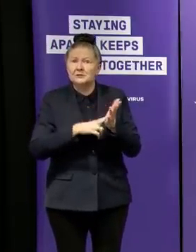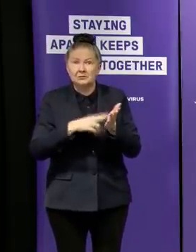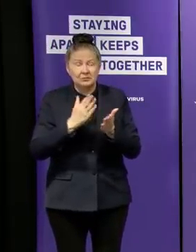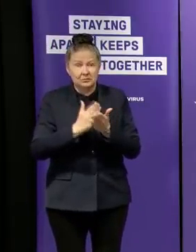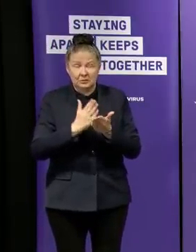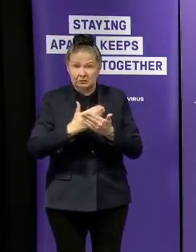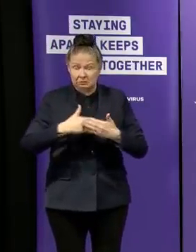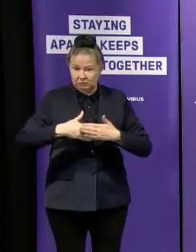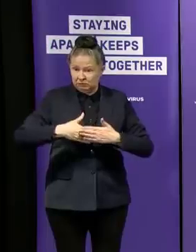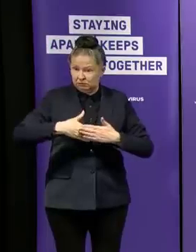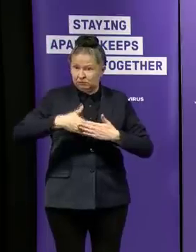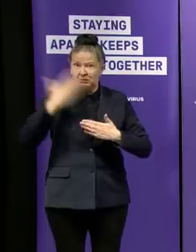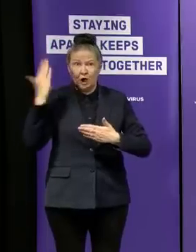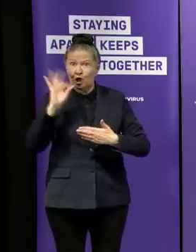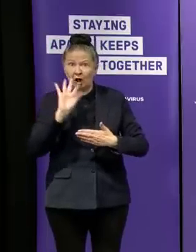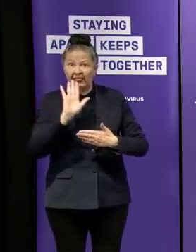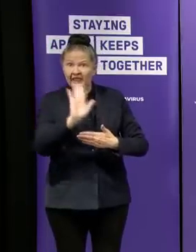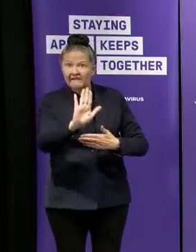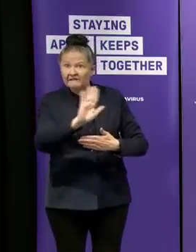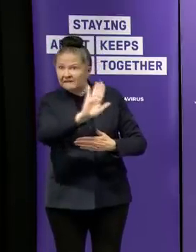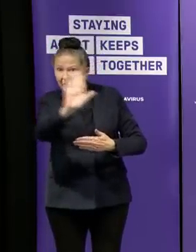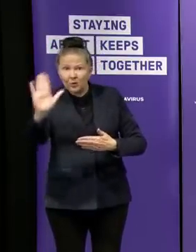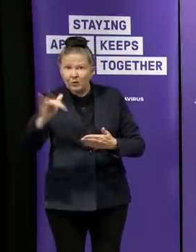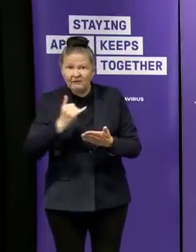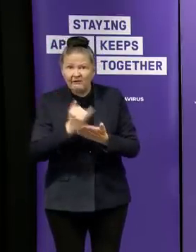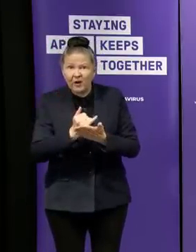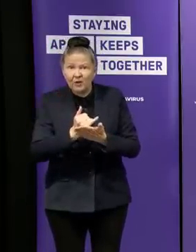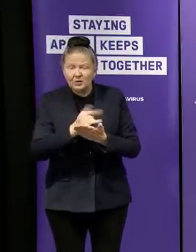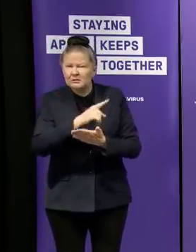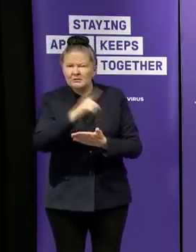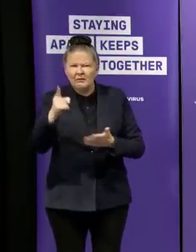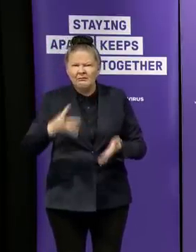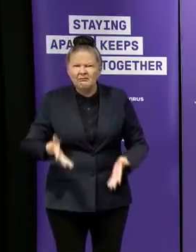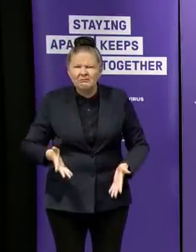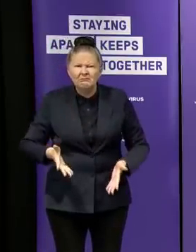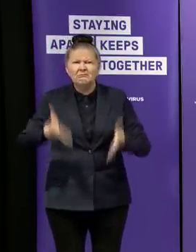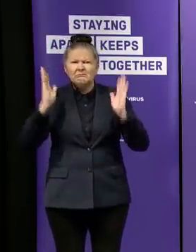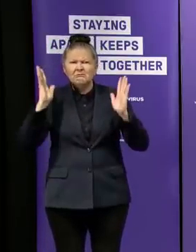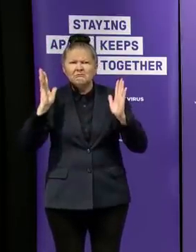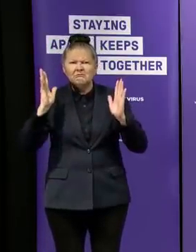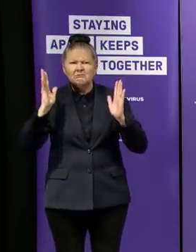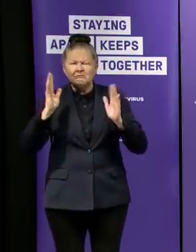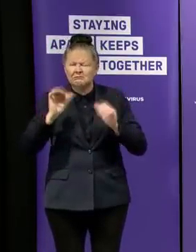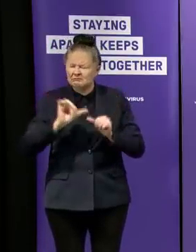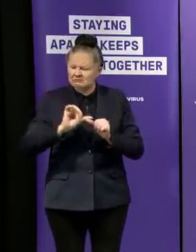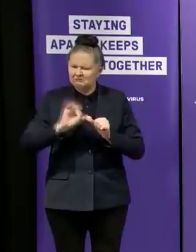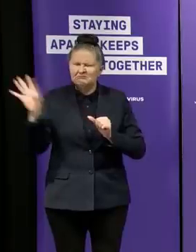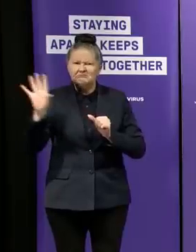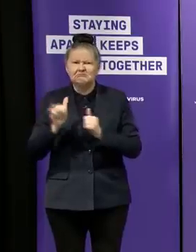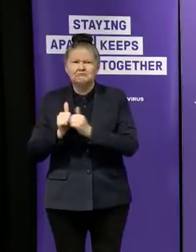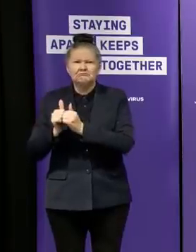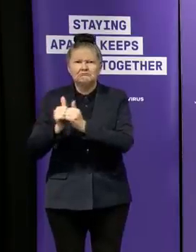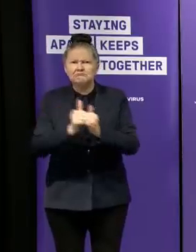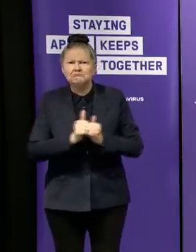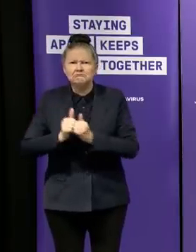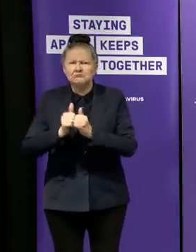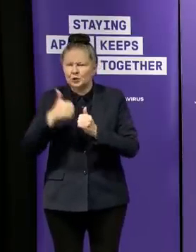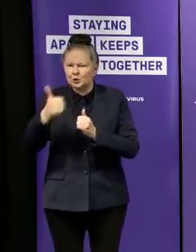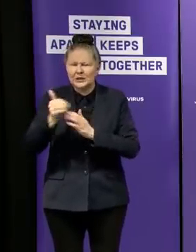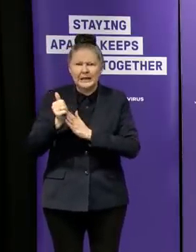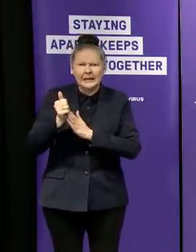circumstances, not of their making, have responded in the past few days, is a model of the kind of community leadership,